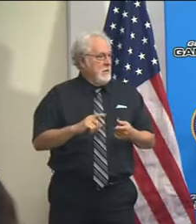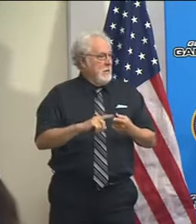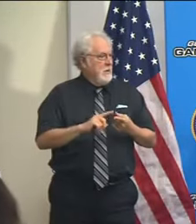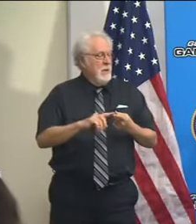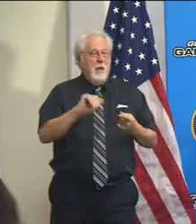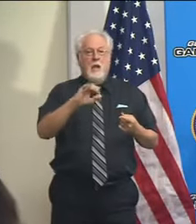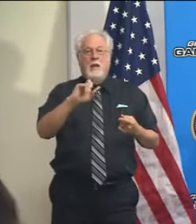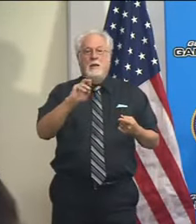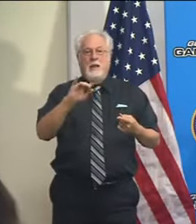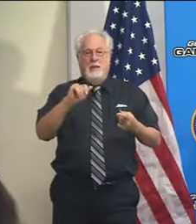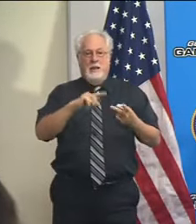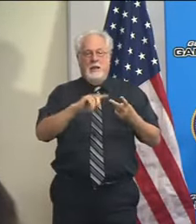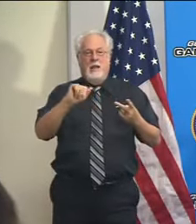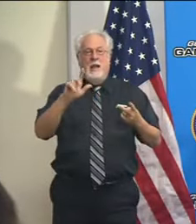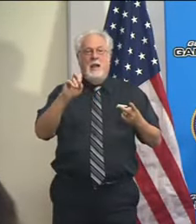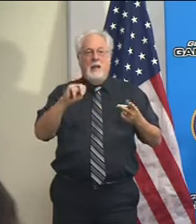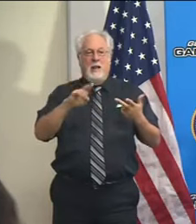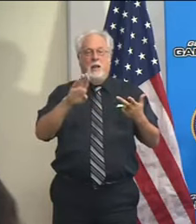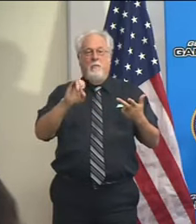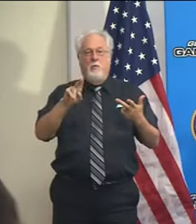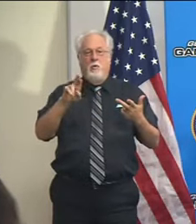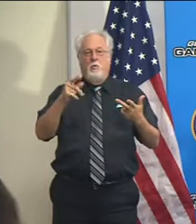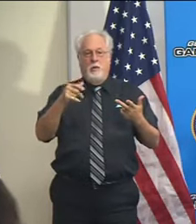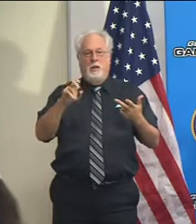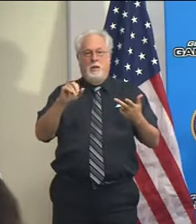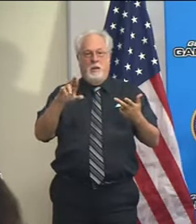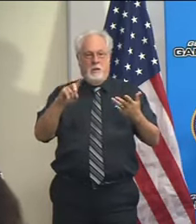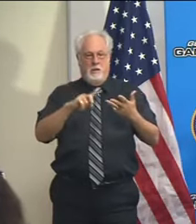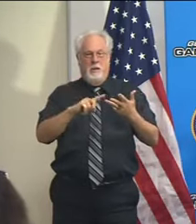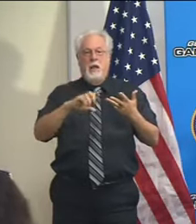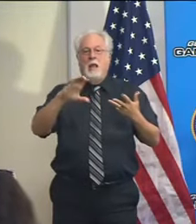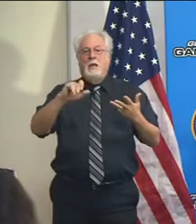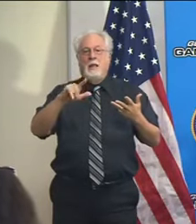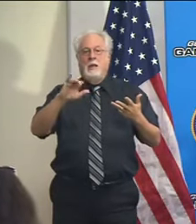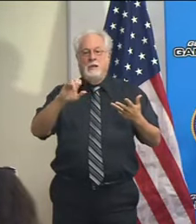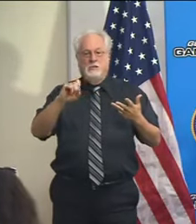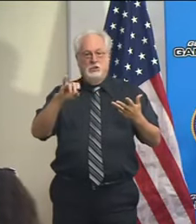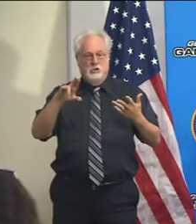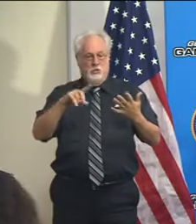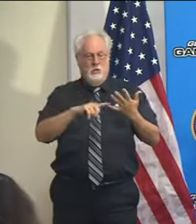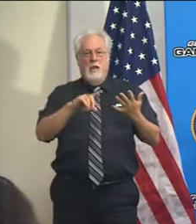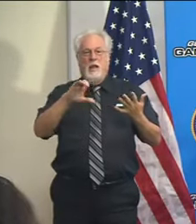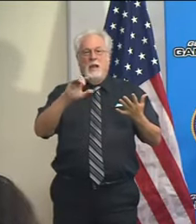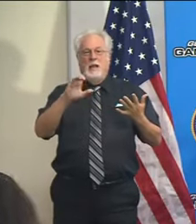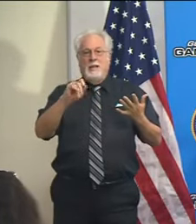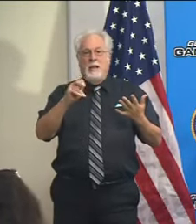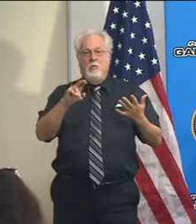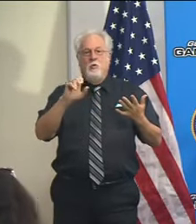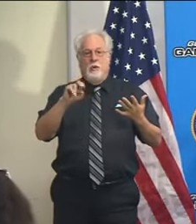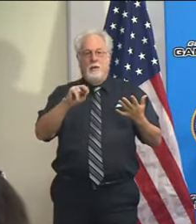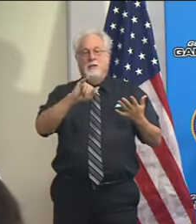They are Acadia, Allen, Beauregard, Calcasieu, Cameron, Jefferson Davis,